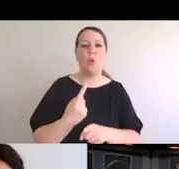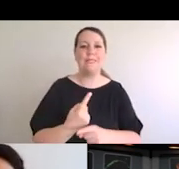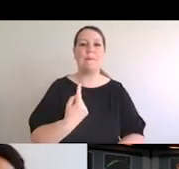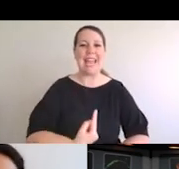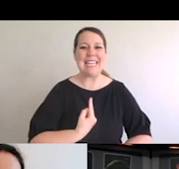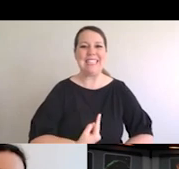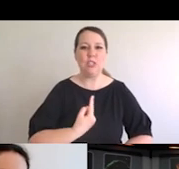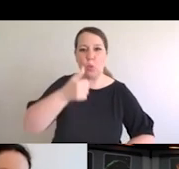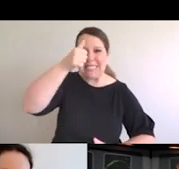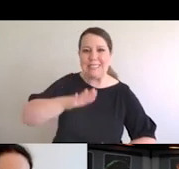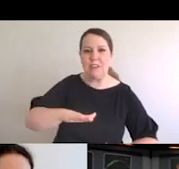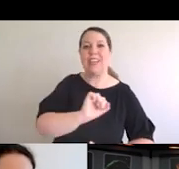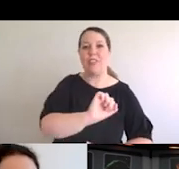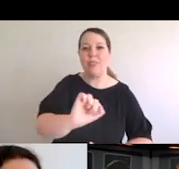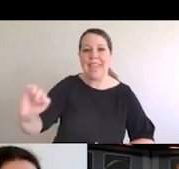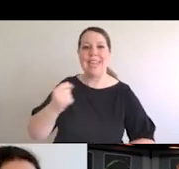right now.